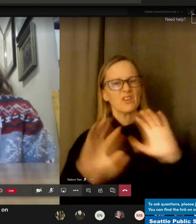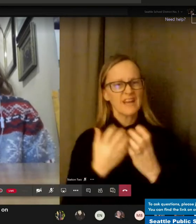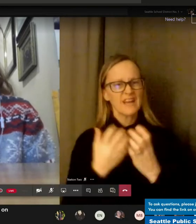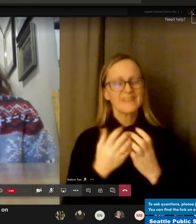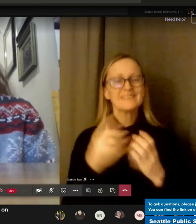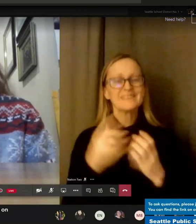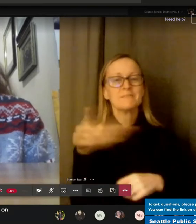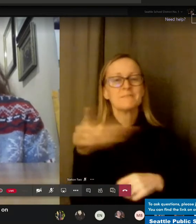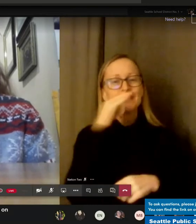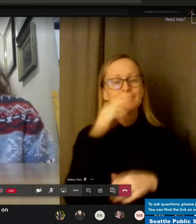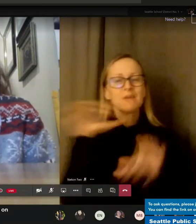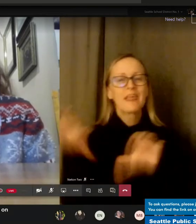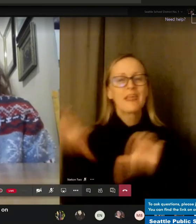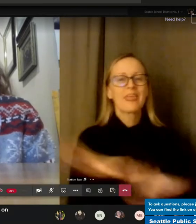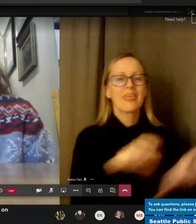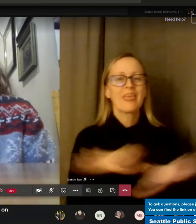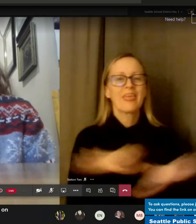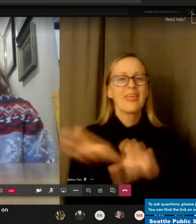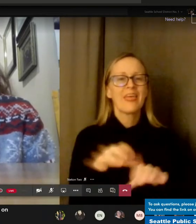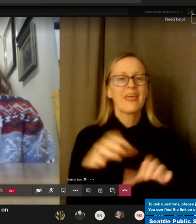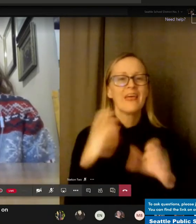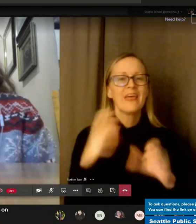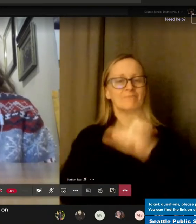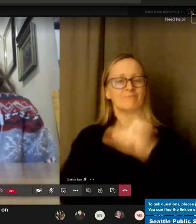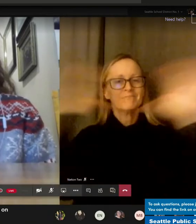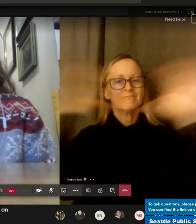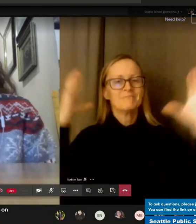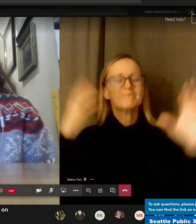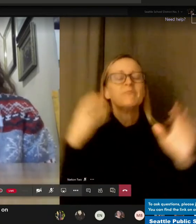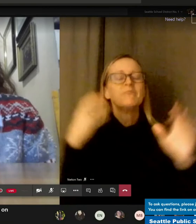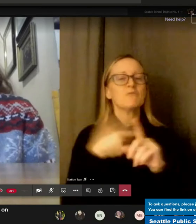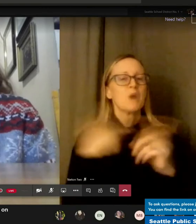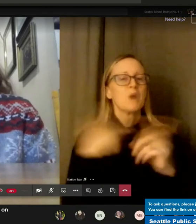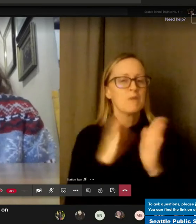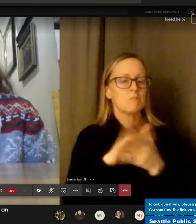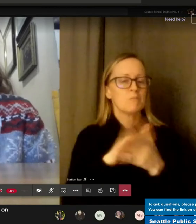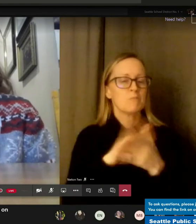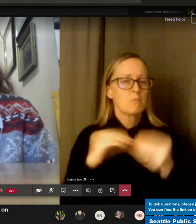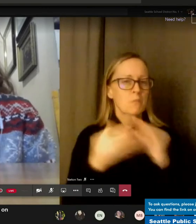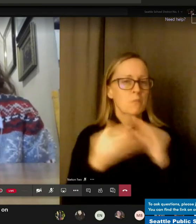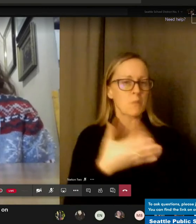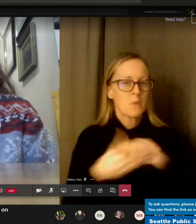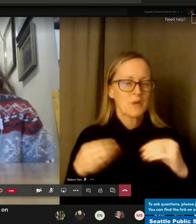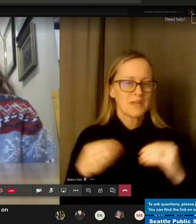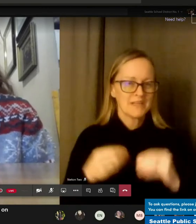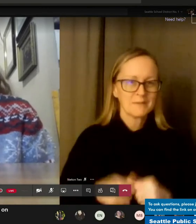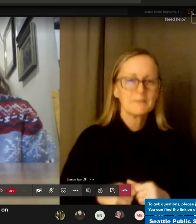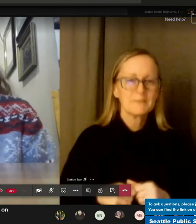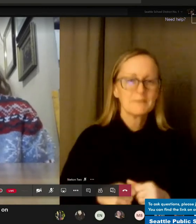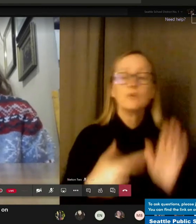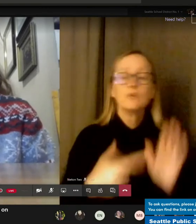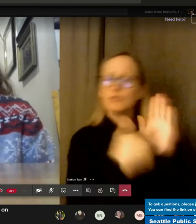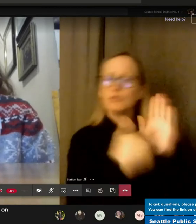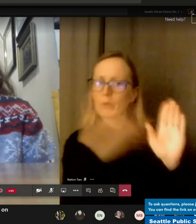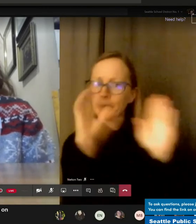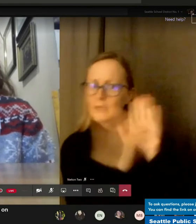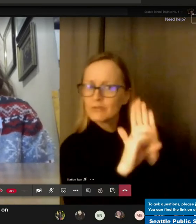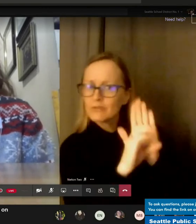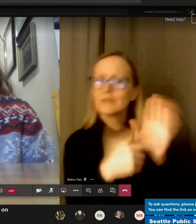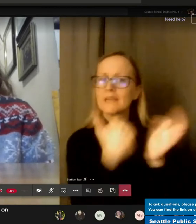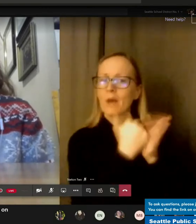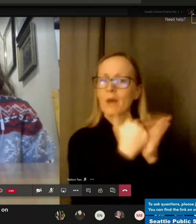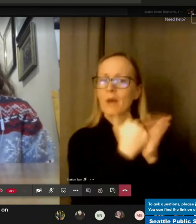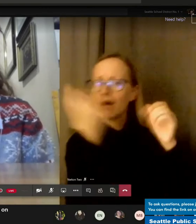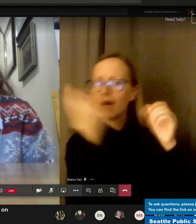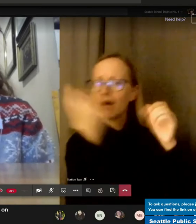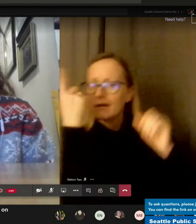story the teacher was reading aloud. Teacher may show pictures to help students understand what she is teaching,